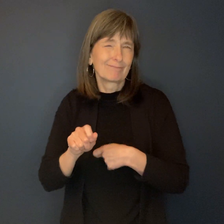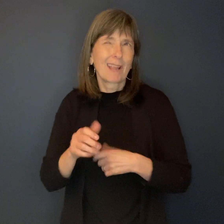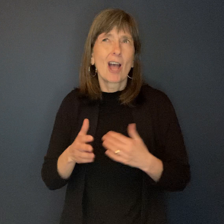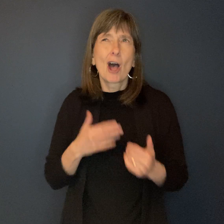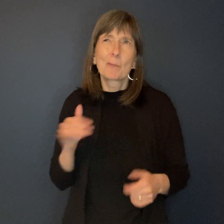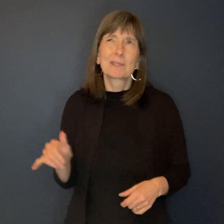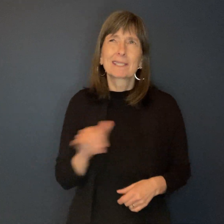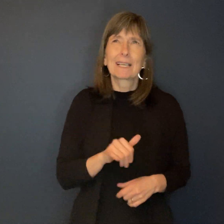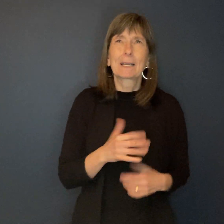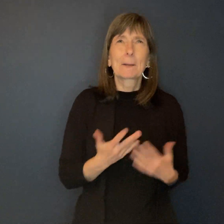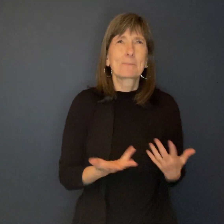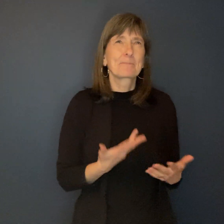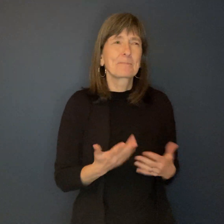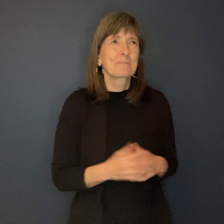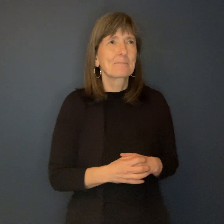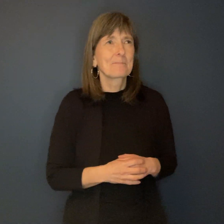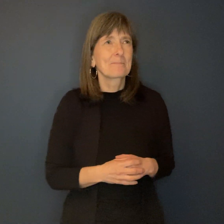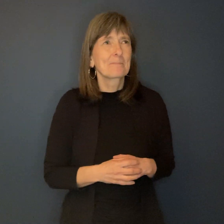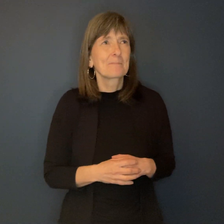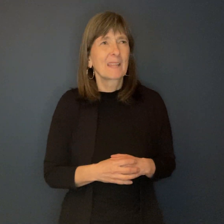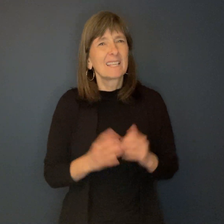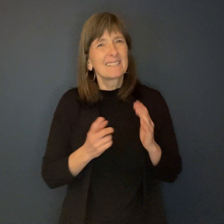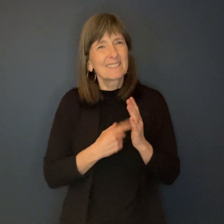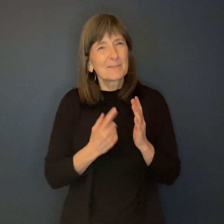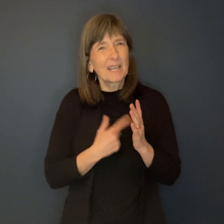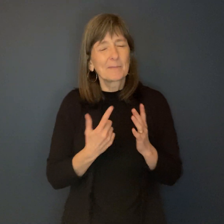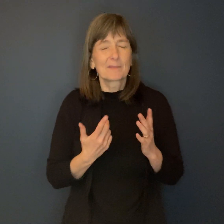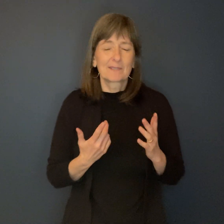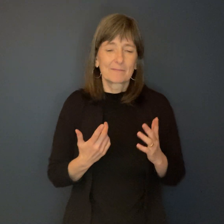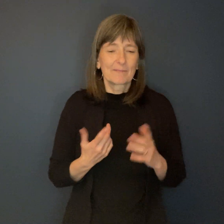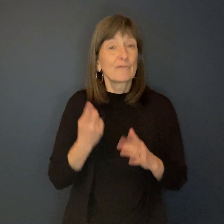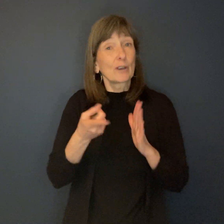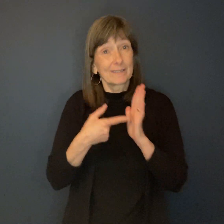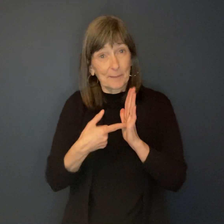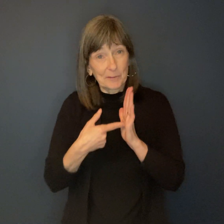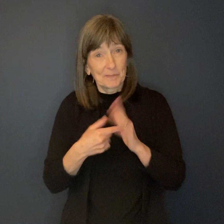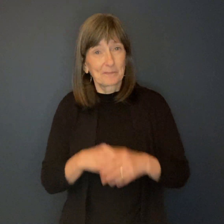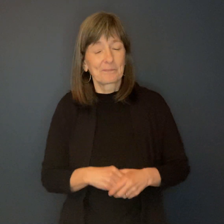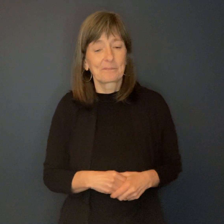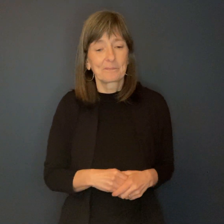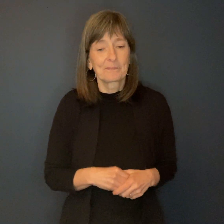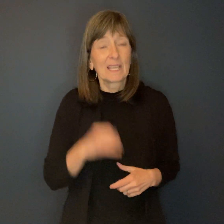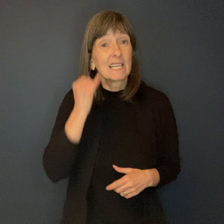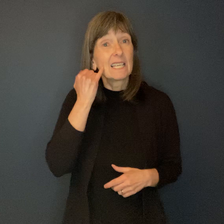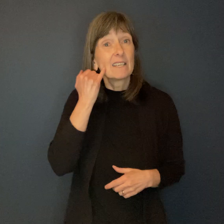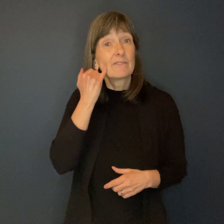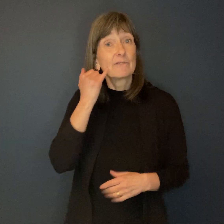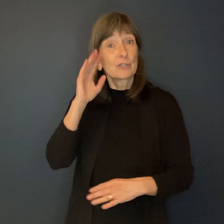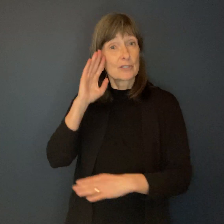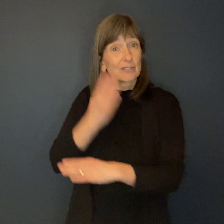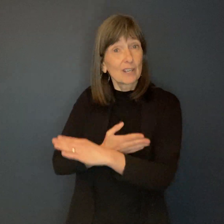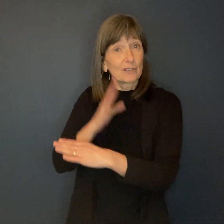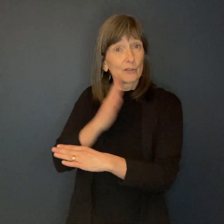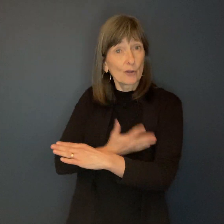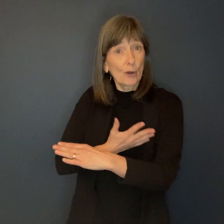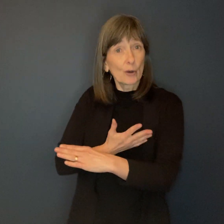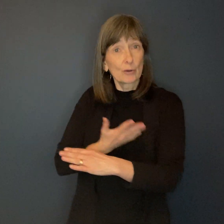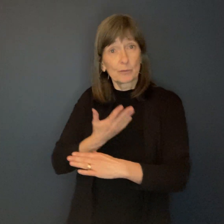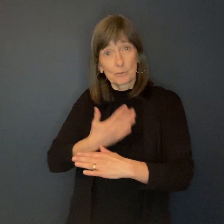some, like you might regret, as an example, if you have a son or daughter, that